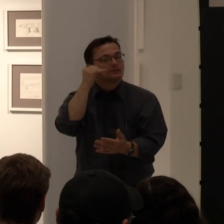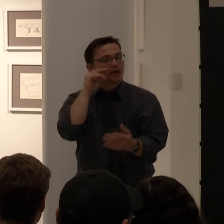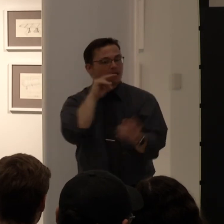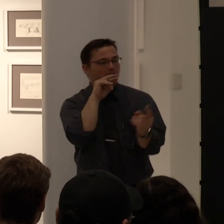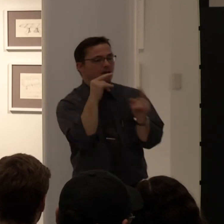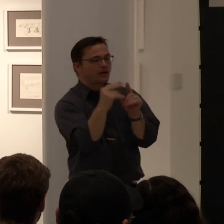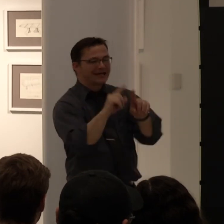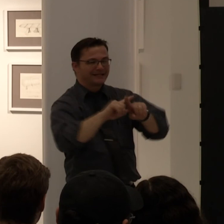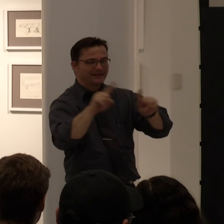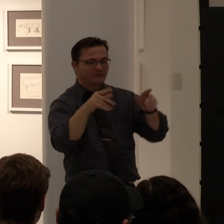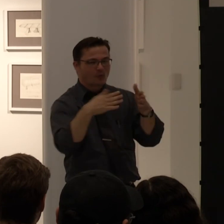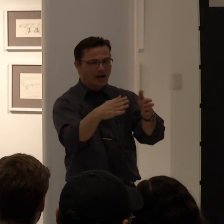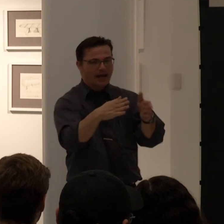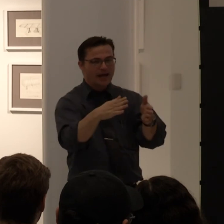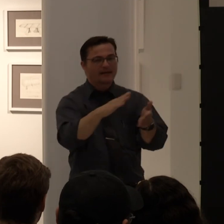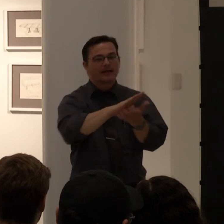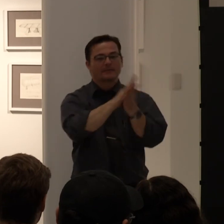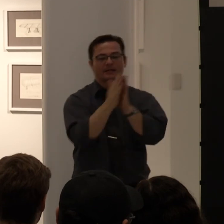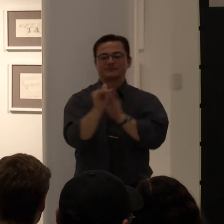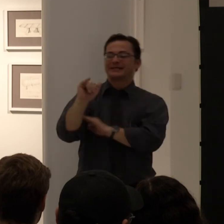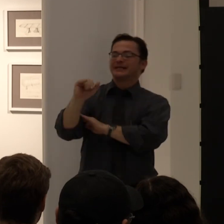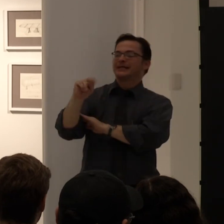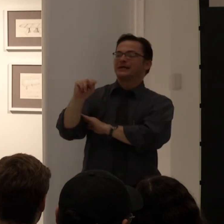way, that becomes innovation.